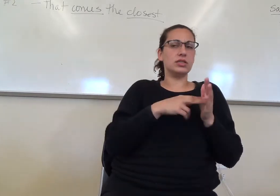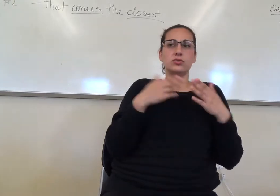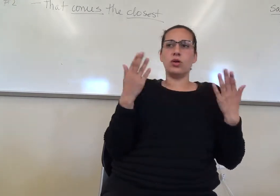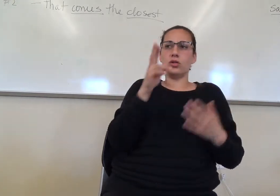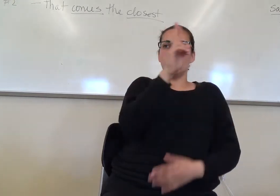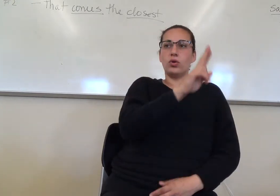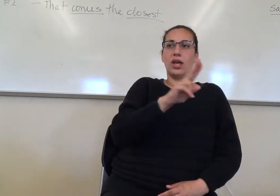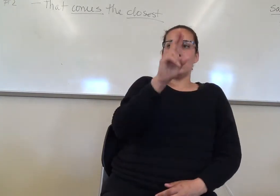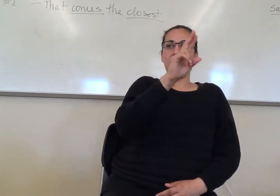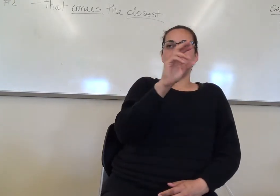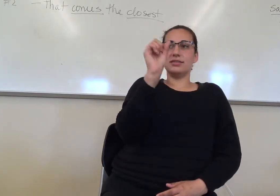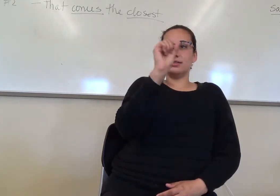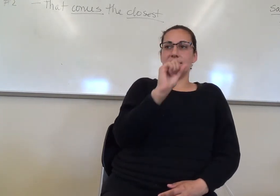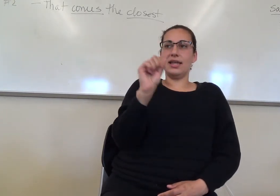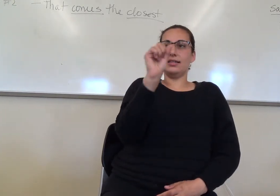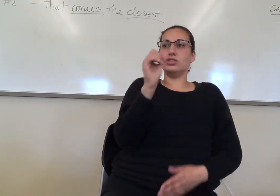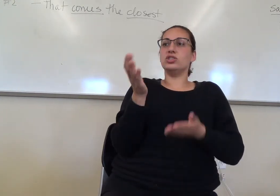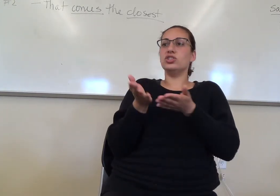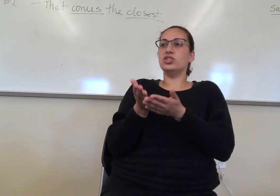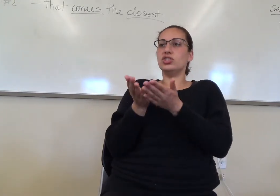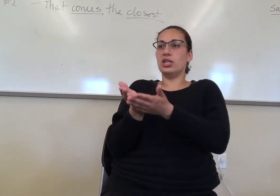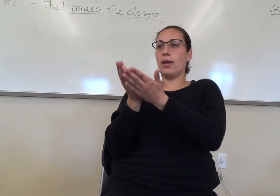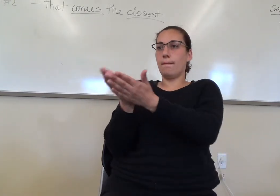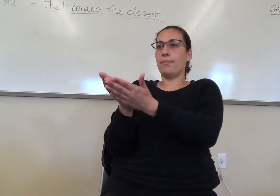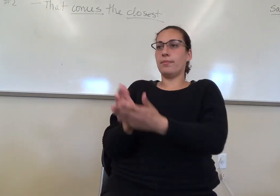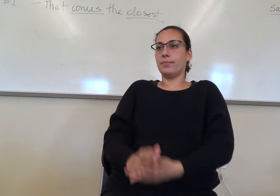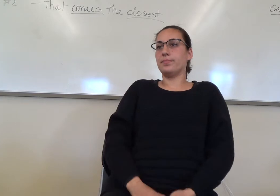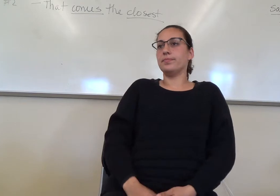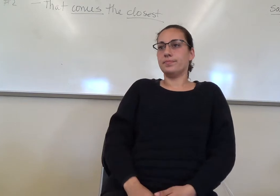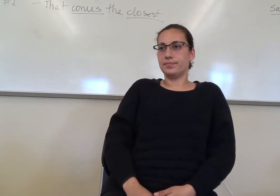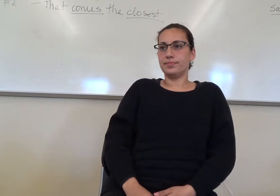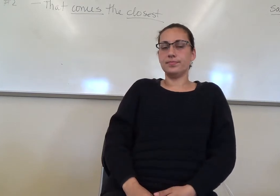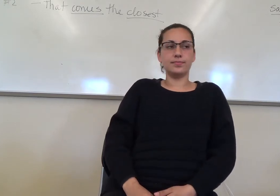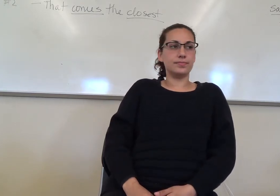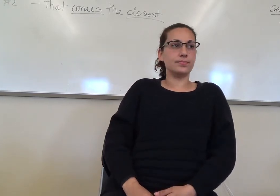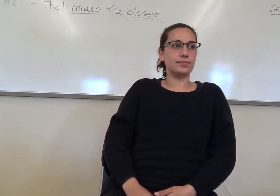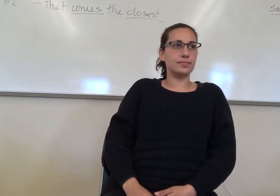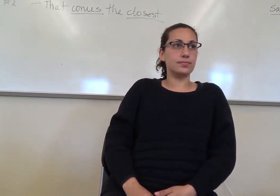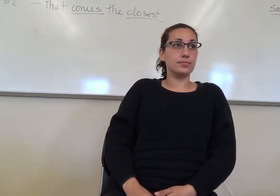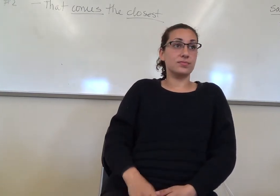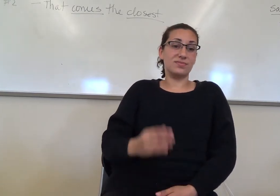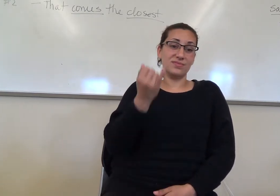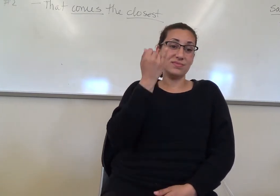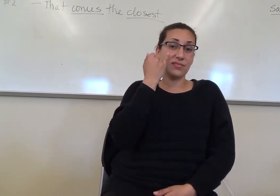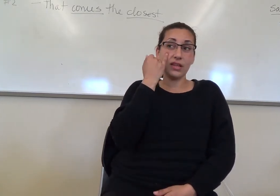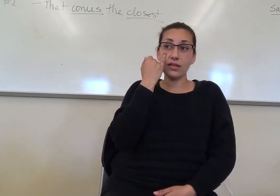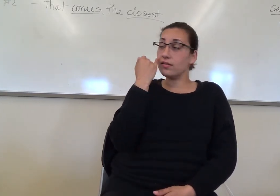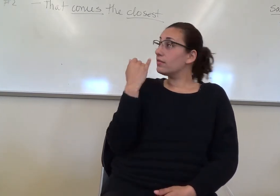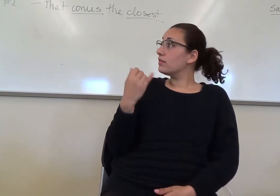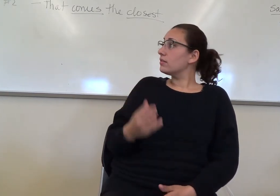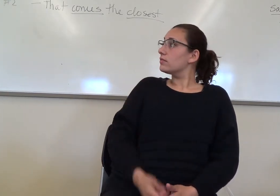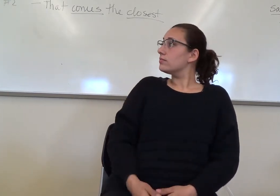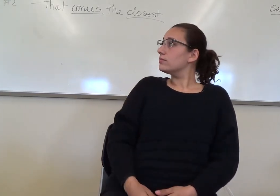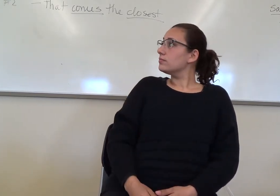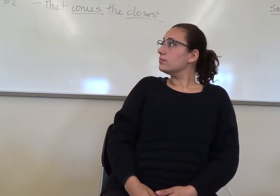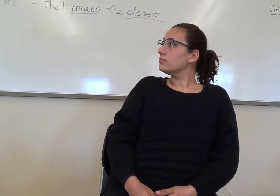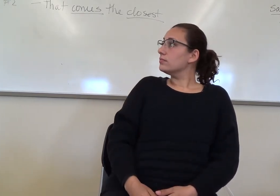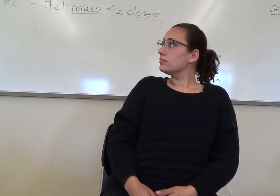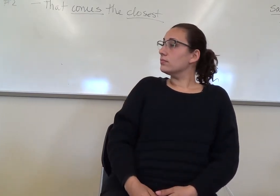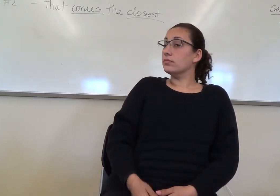United States ship. United States ship. So if something says, oops, so the USS Arizona,